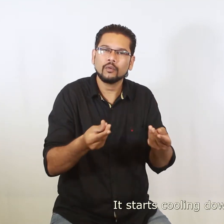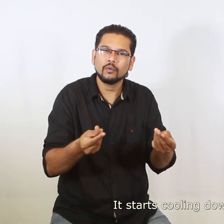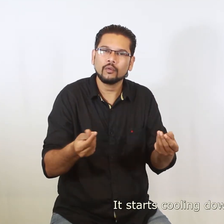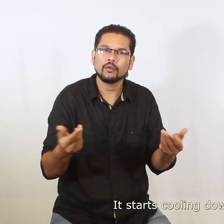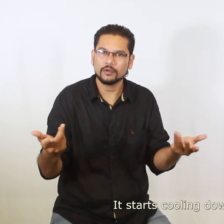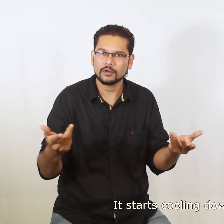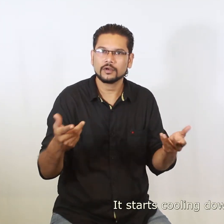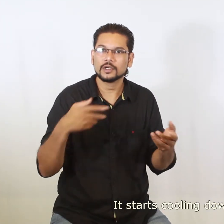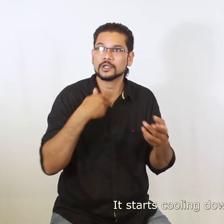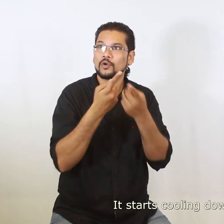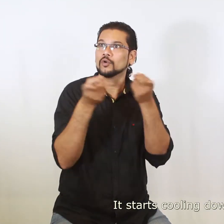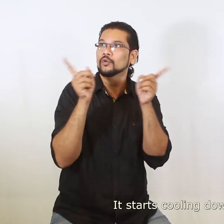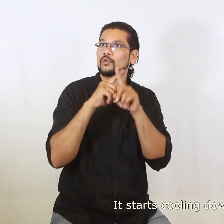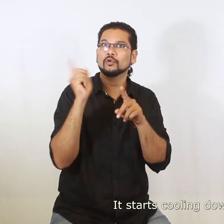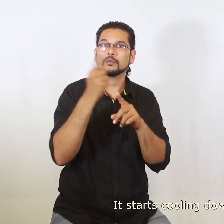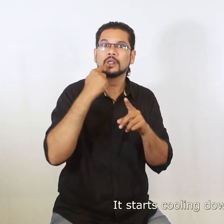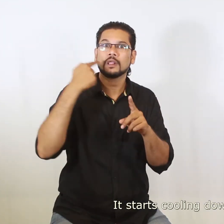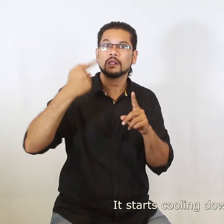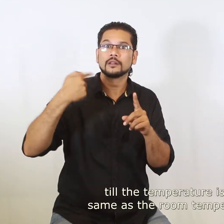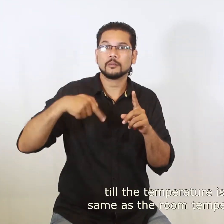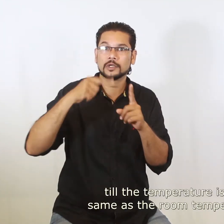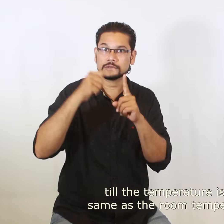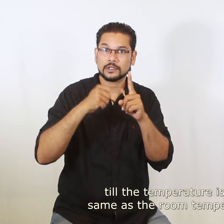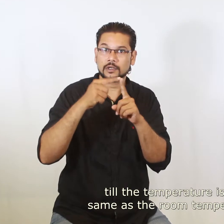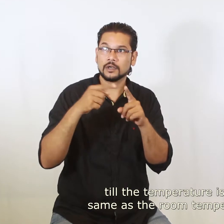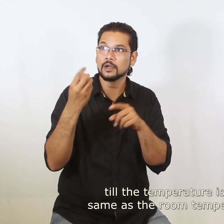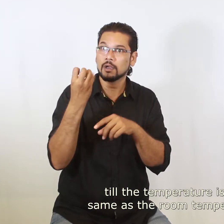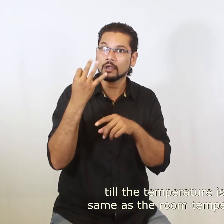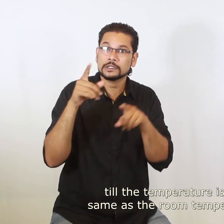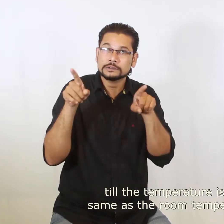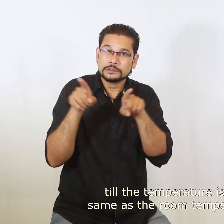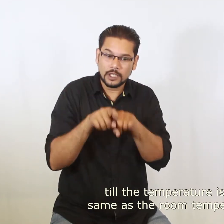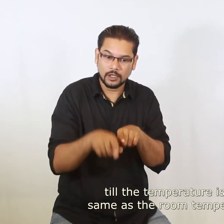down till the temperature is the same as the room temperature.